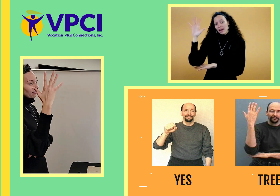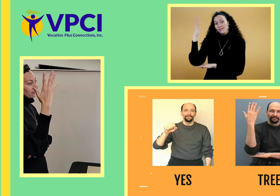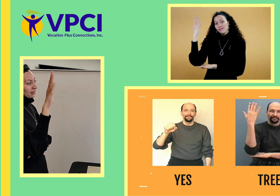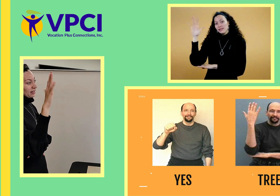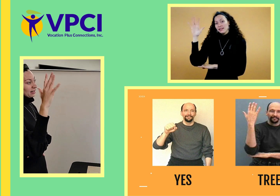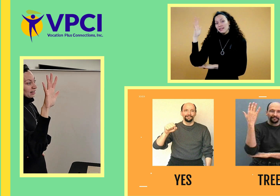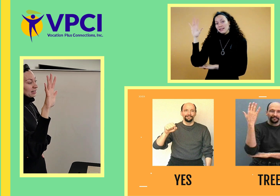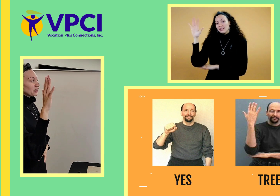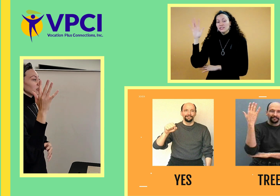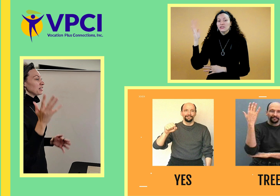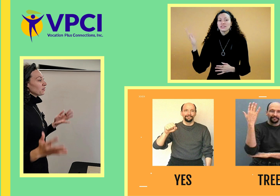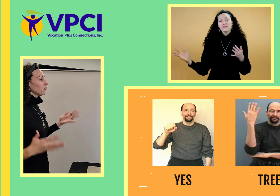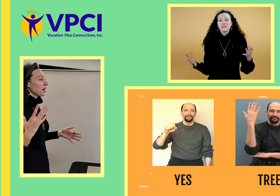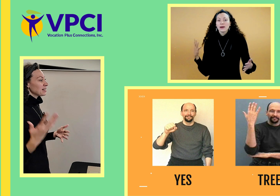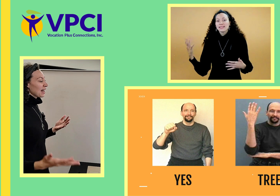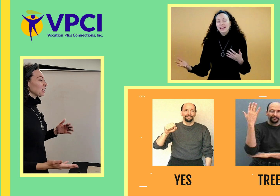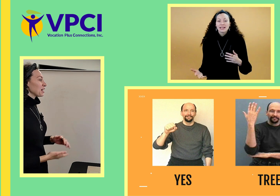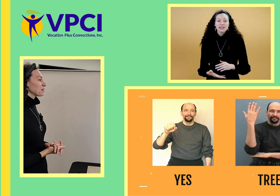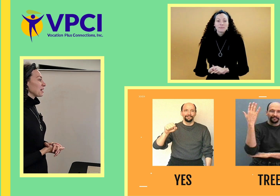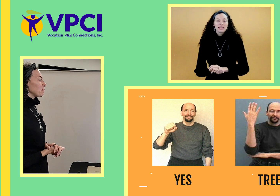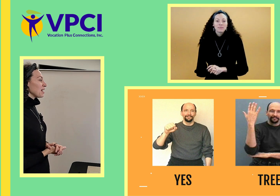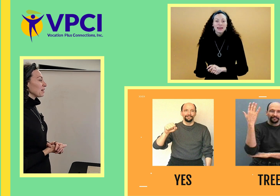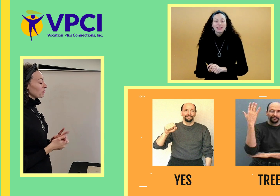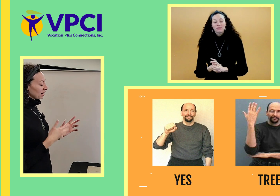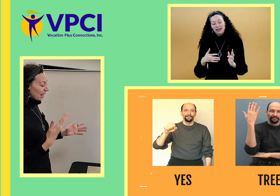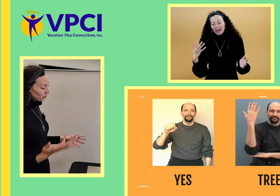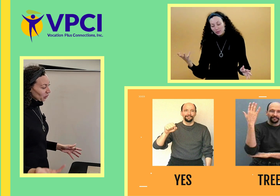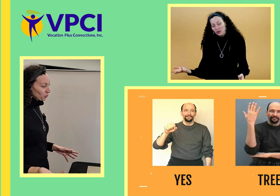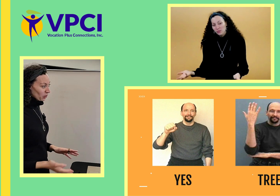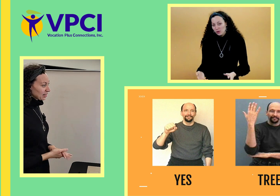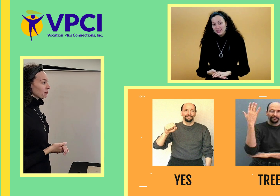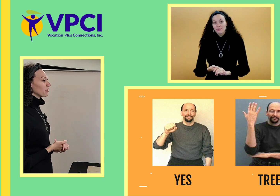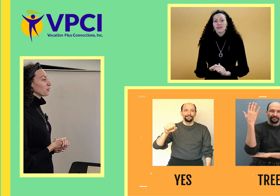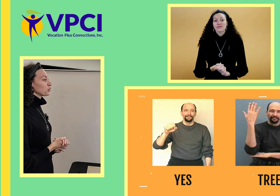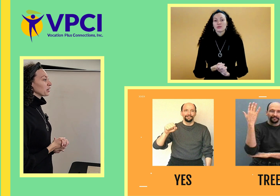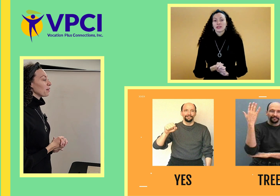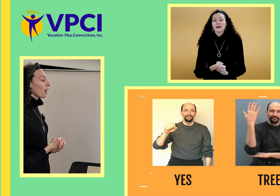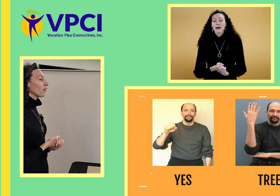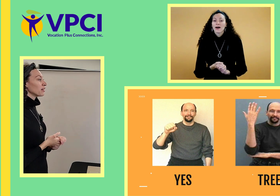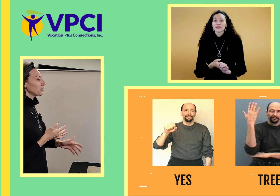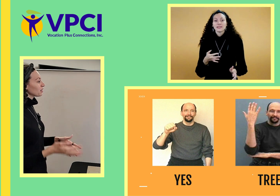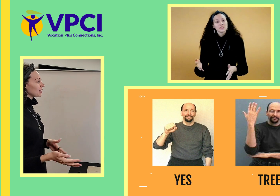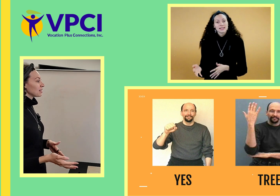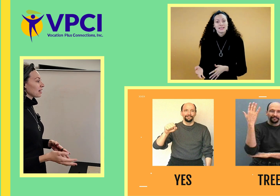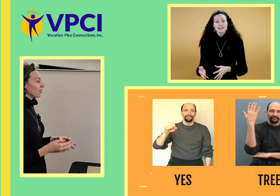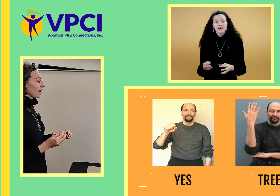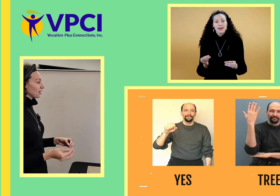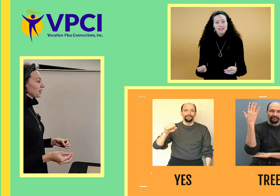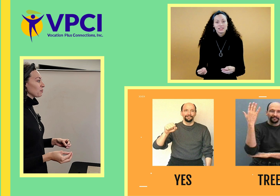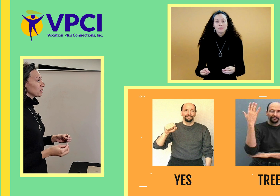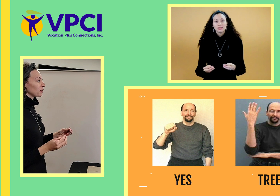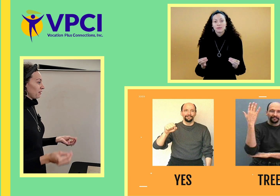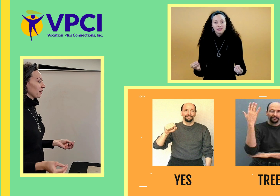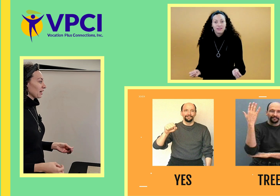the 5. So there's different ways the hand shapes can be, but again, we'll go more in depth in the future about the differences of